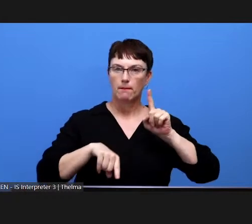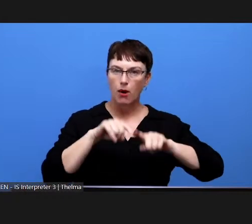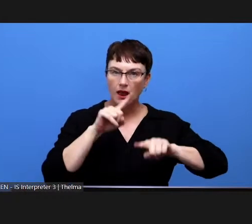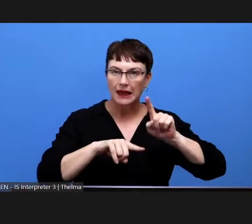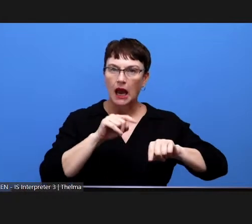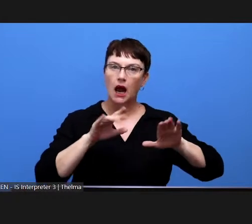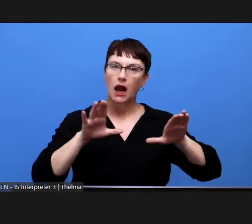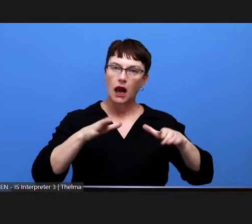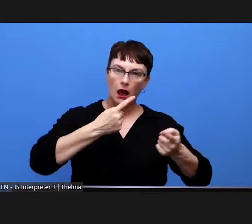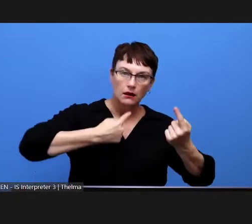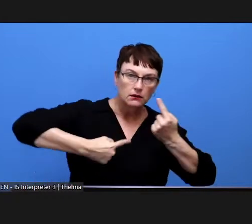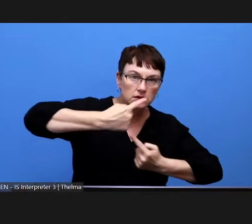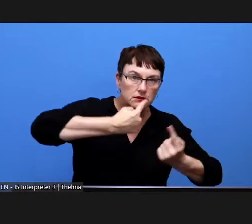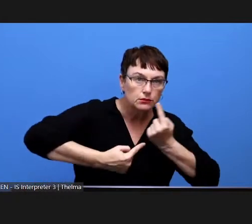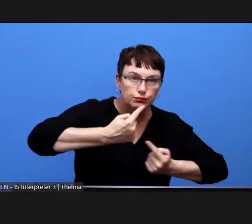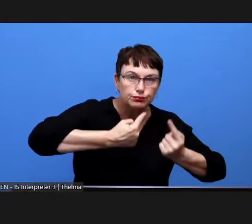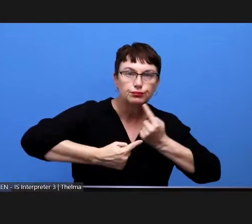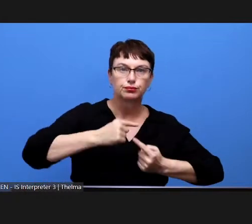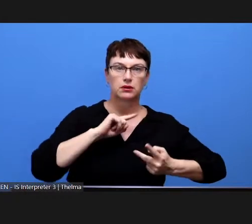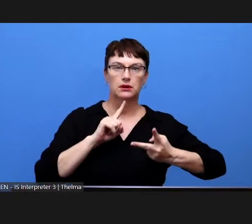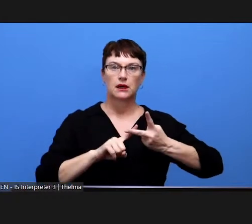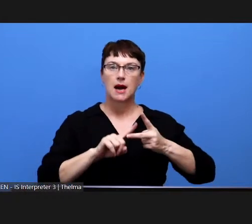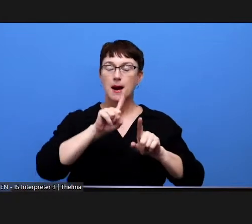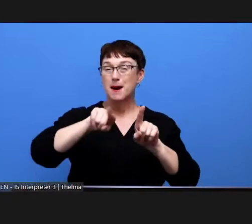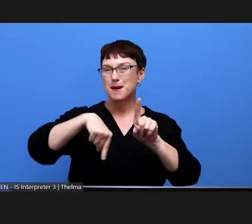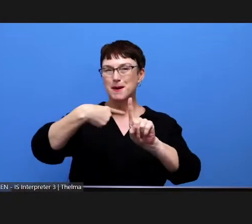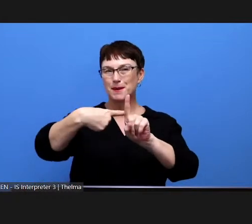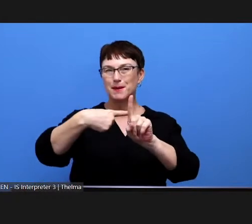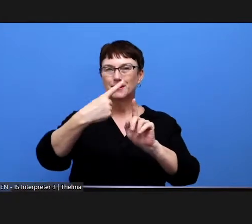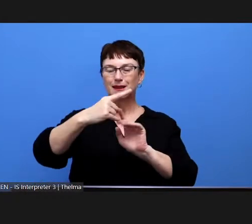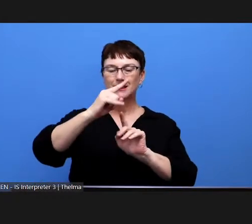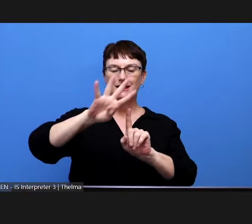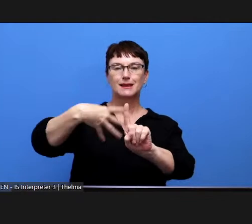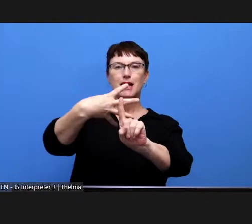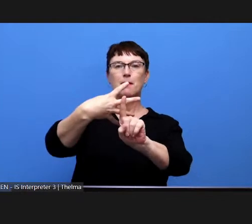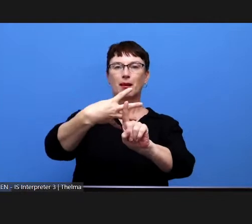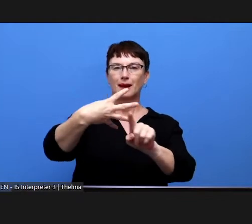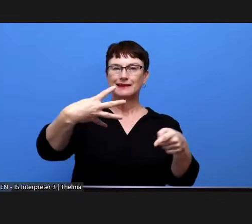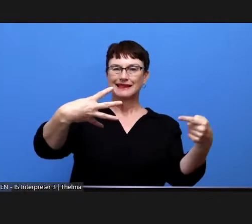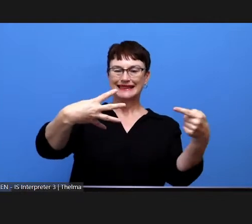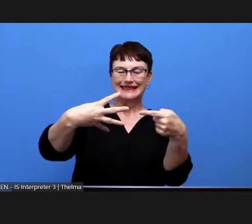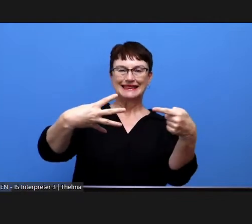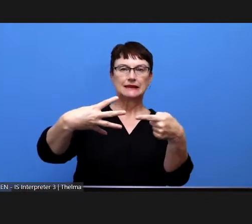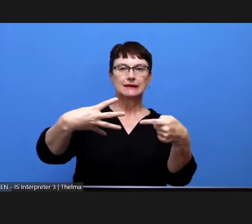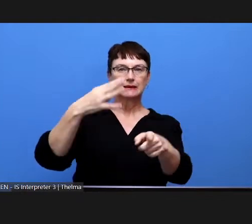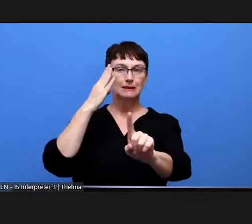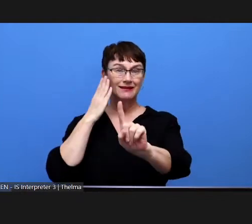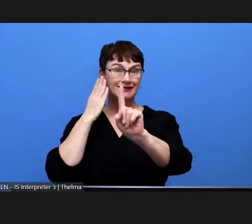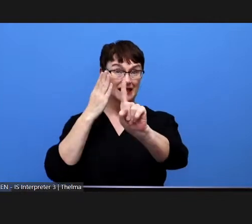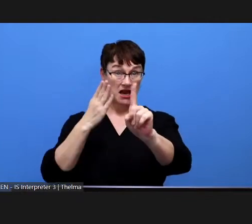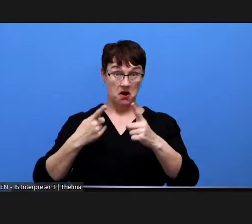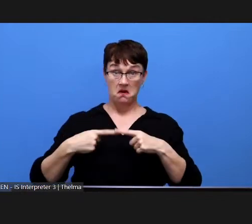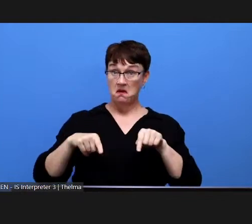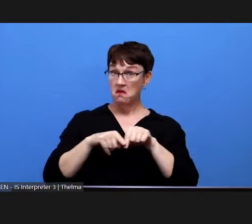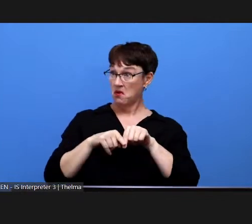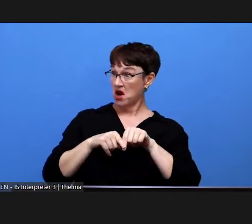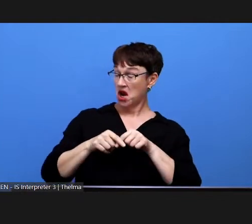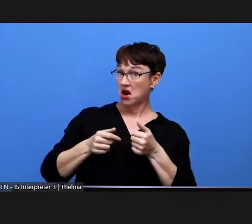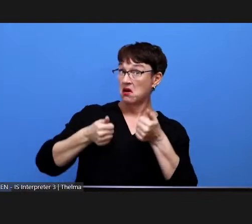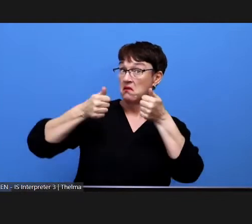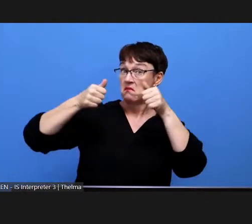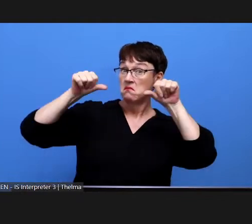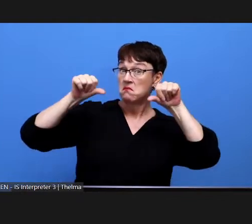well, you are working on the human rights, organization, how to stream and mainstream, the element of human rights, and what are